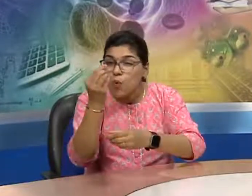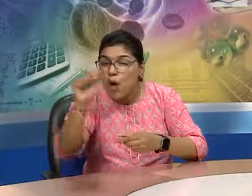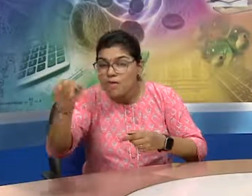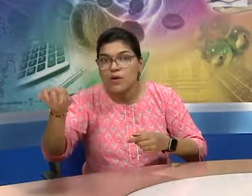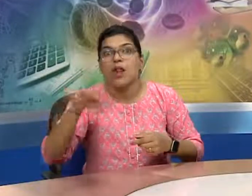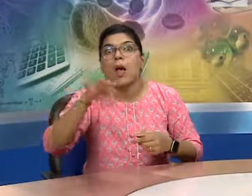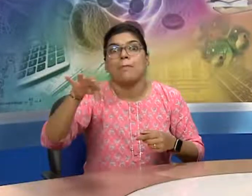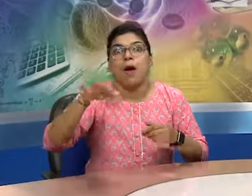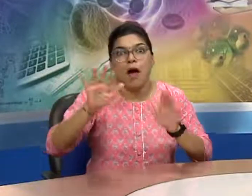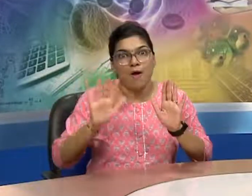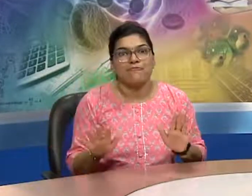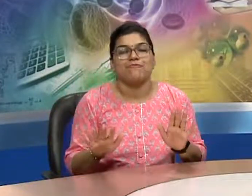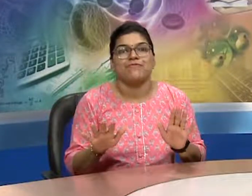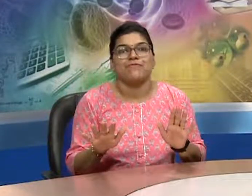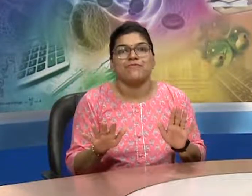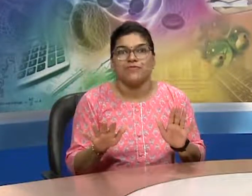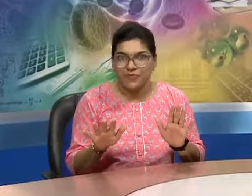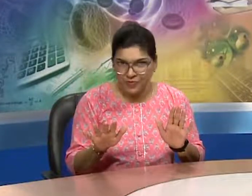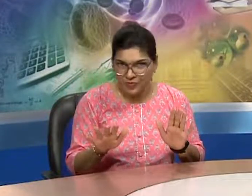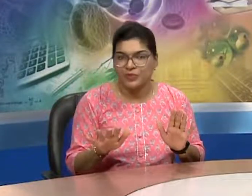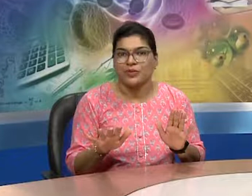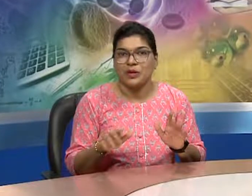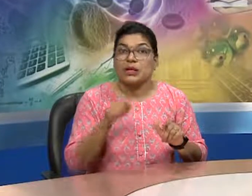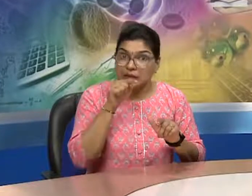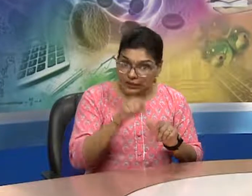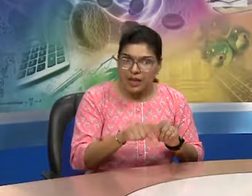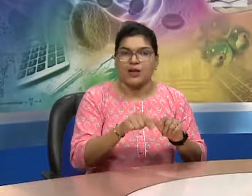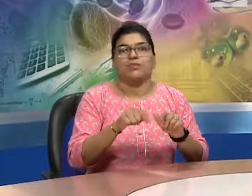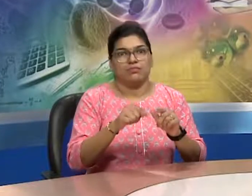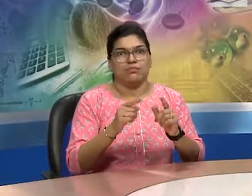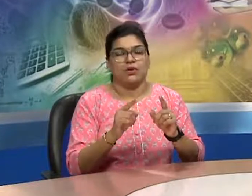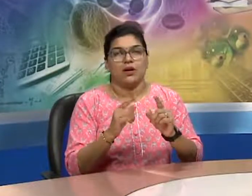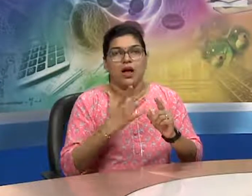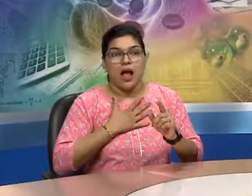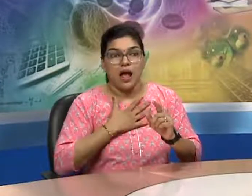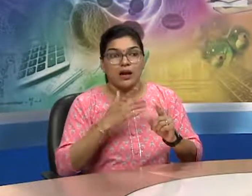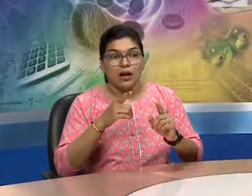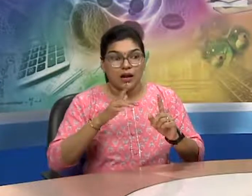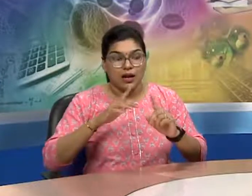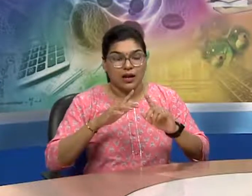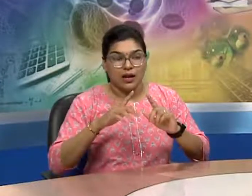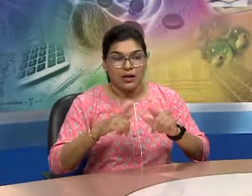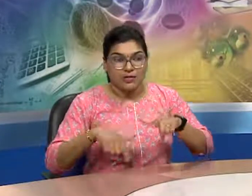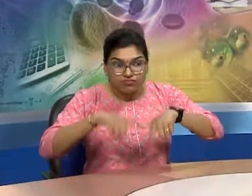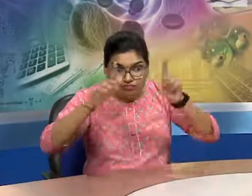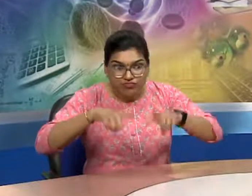that also have different kinds of components inside them.